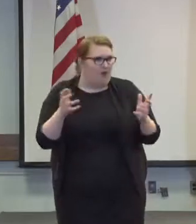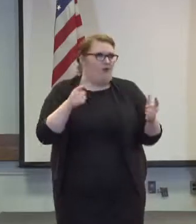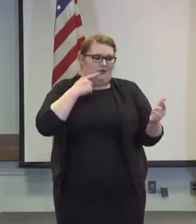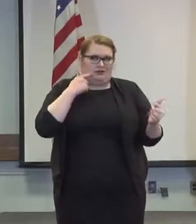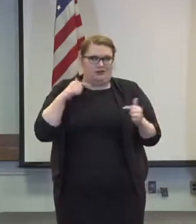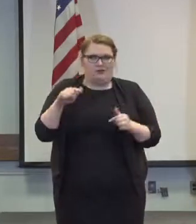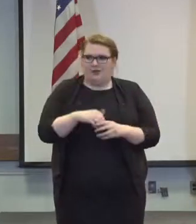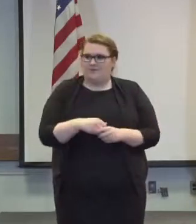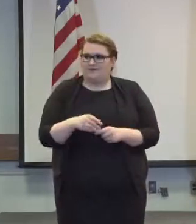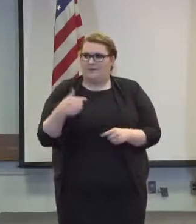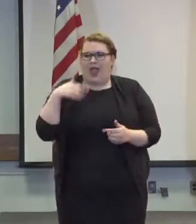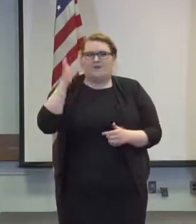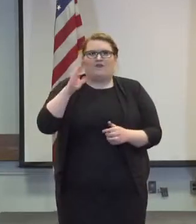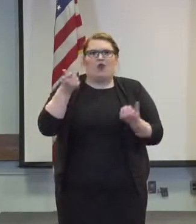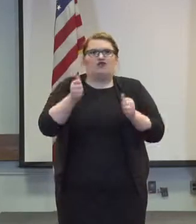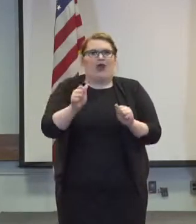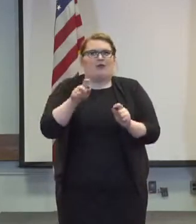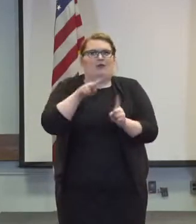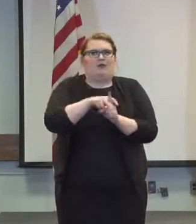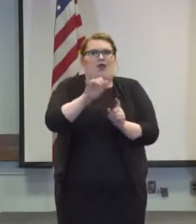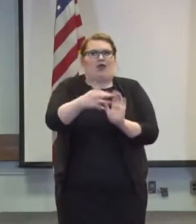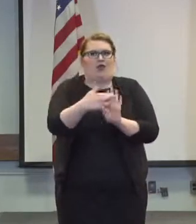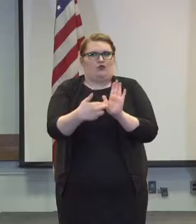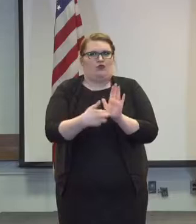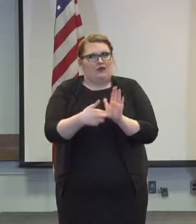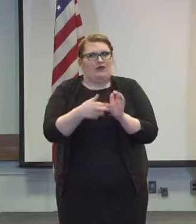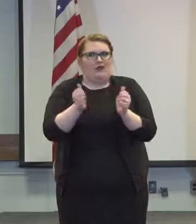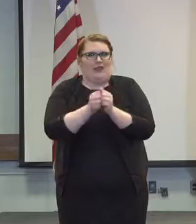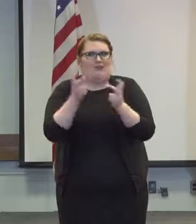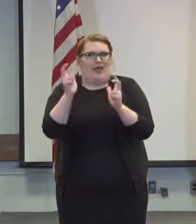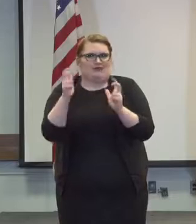I used to try to apply that rule liberally when I was playing basketball.